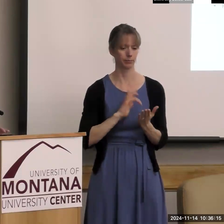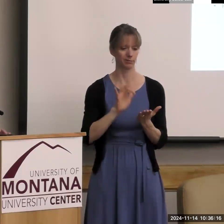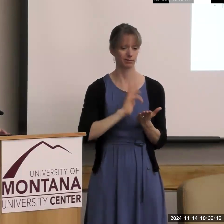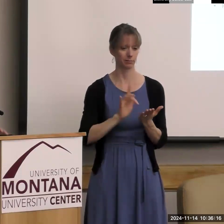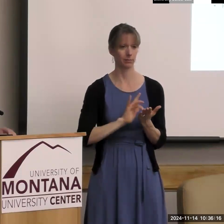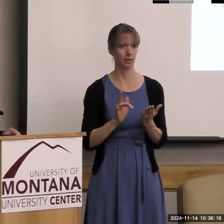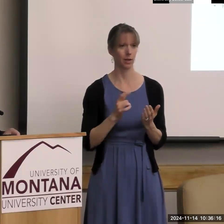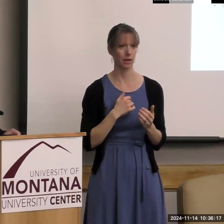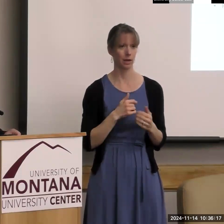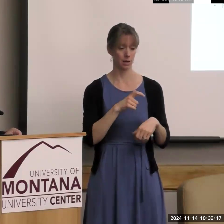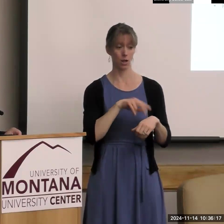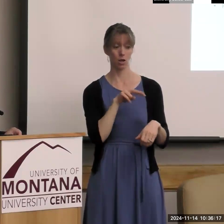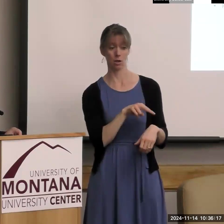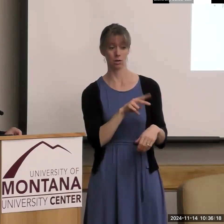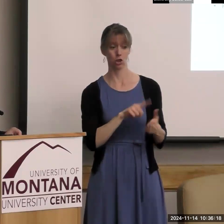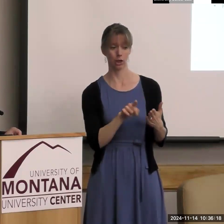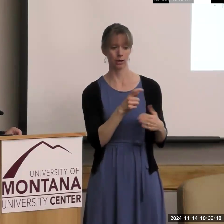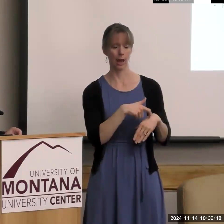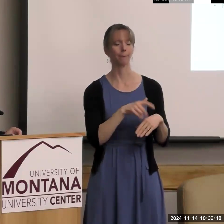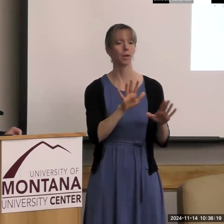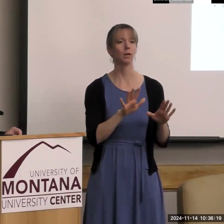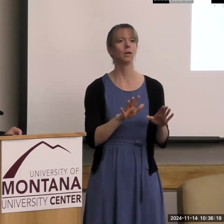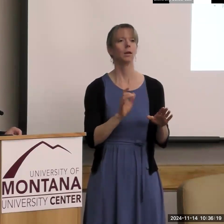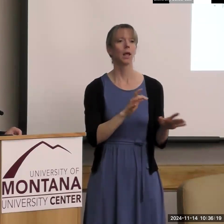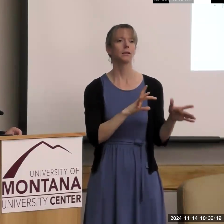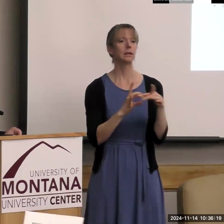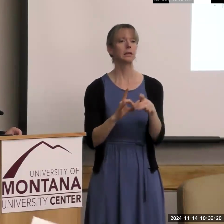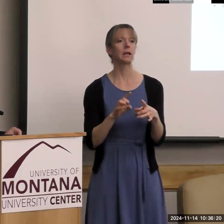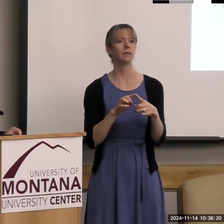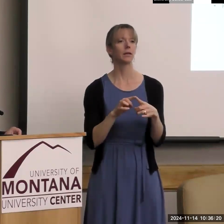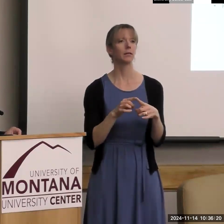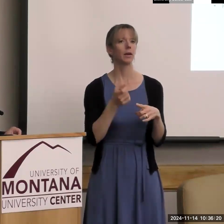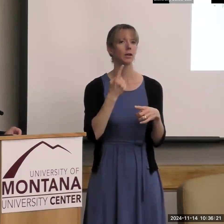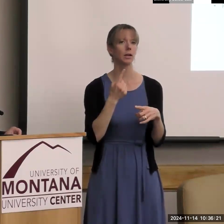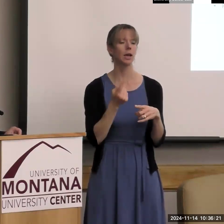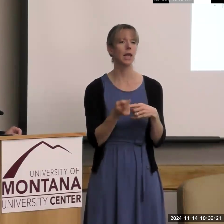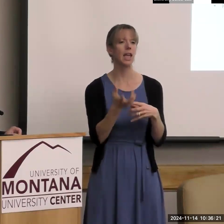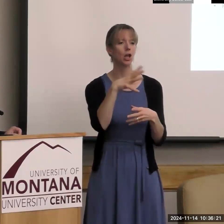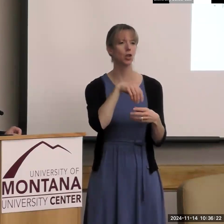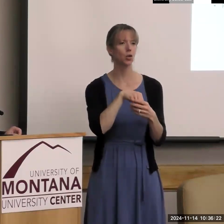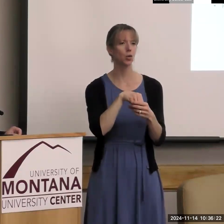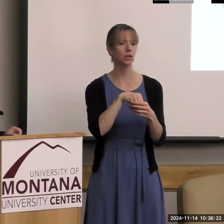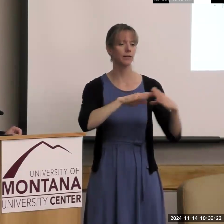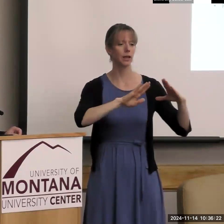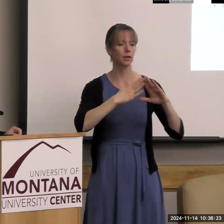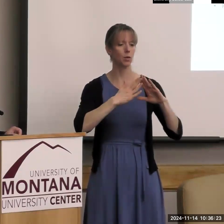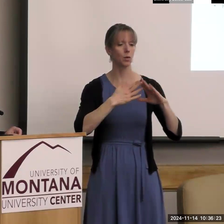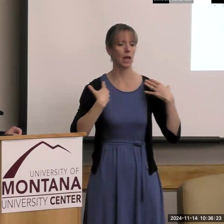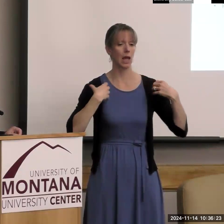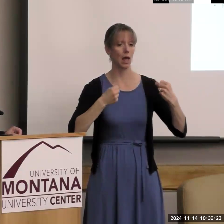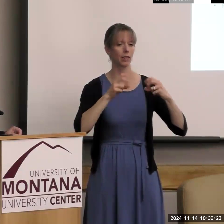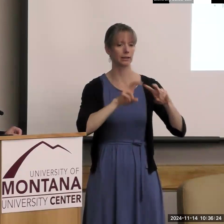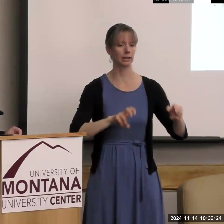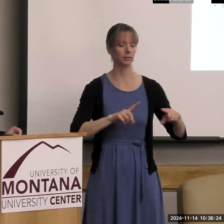give myself a little time check. Okay, that's tied to this idea of having inclusive community health assessments and community